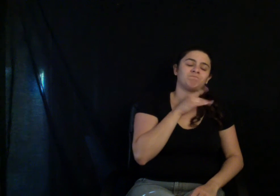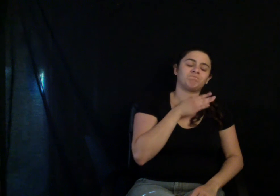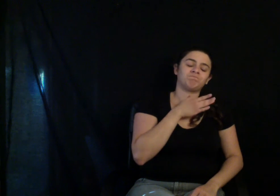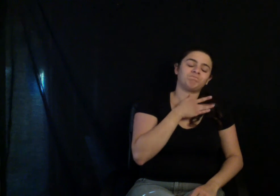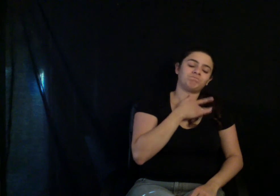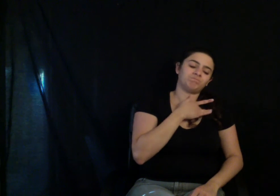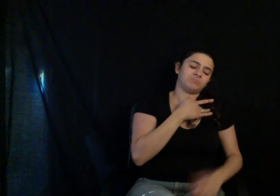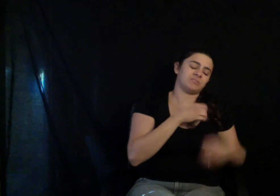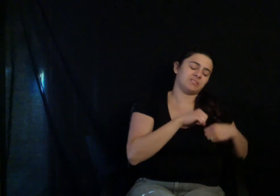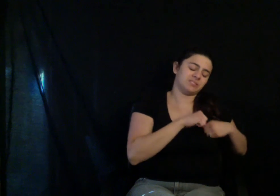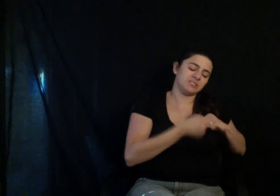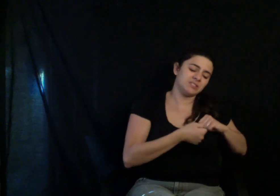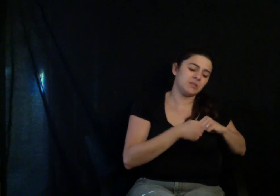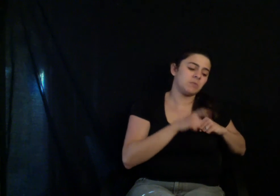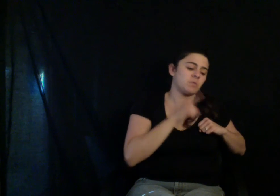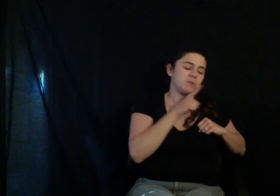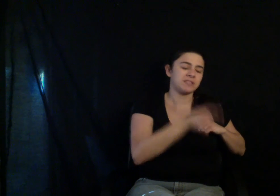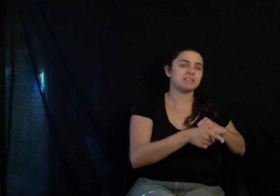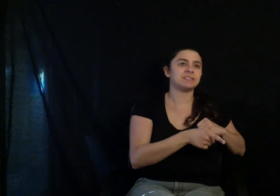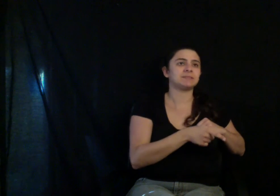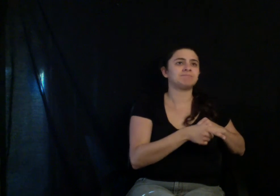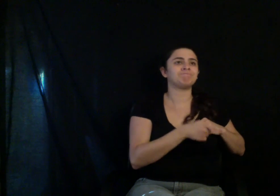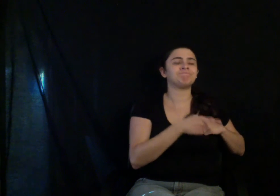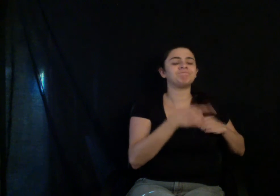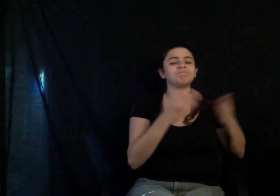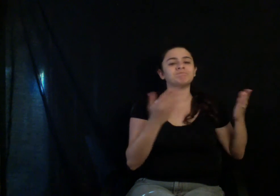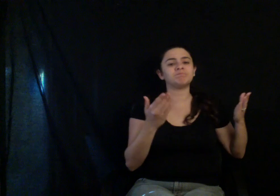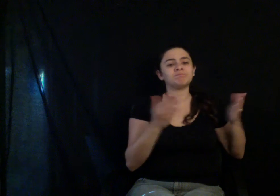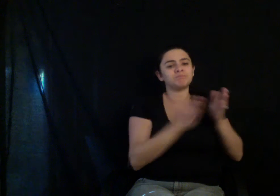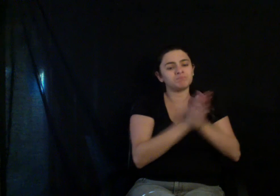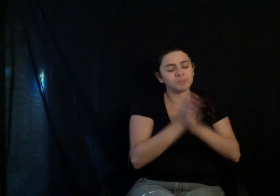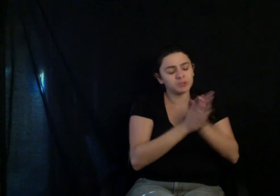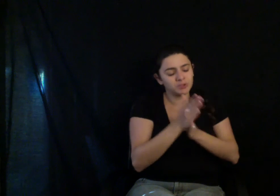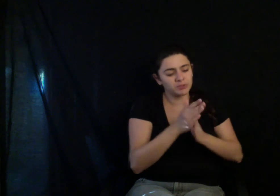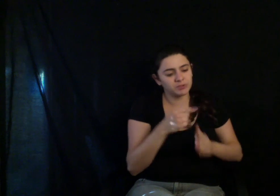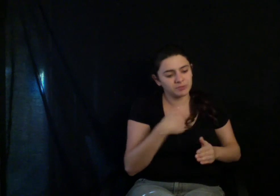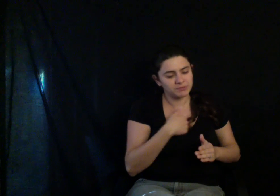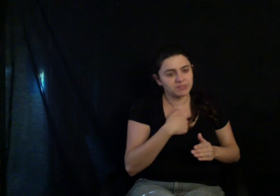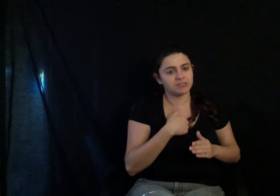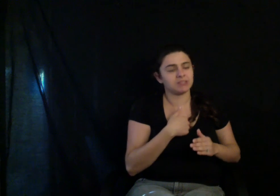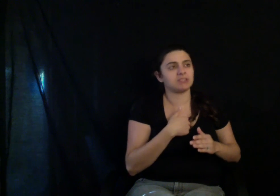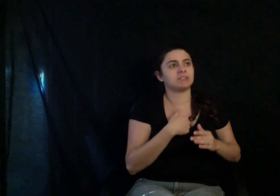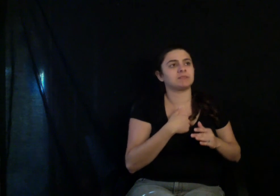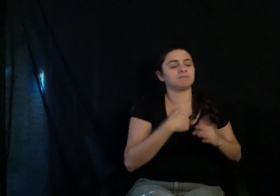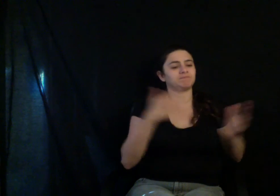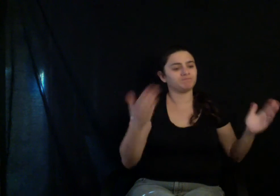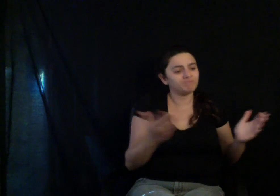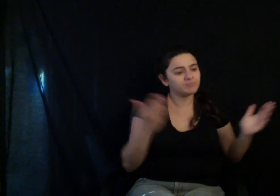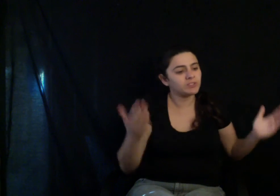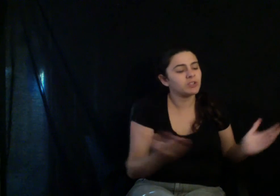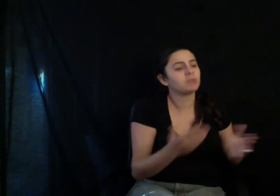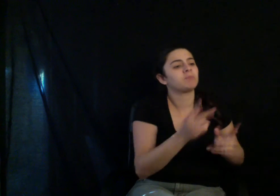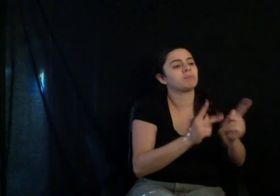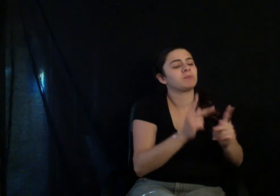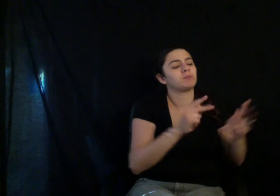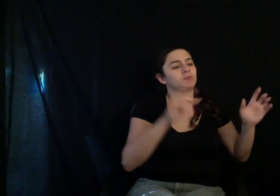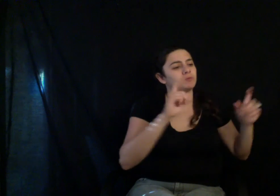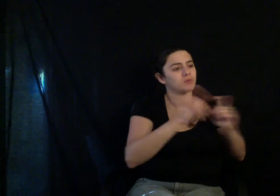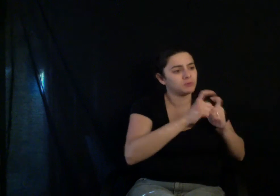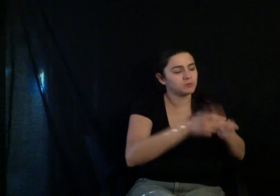wasn't expecting the campaign to be as successful as it was, but I had really high hopes. So I went